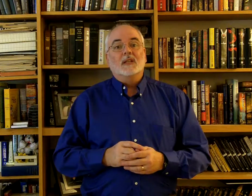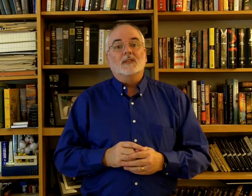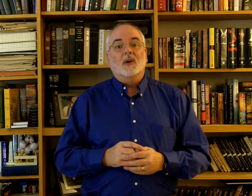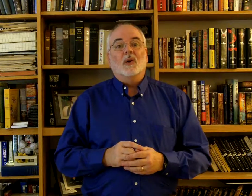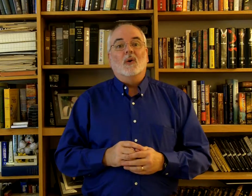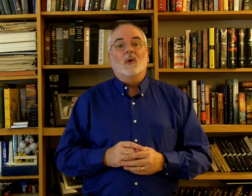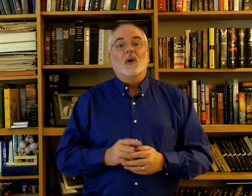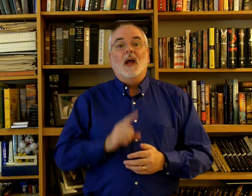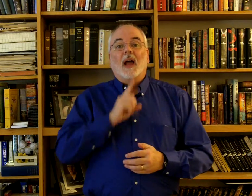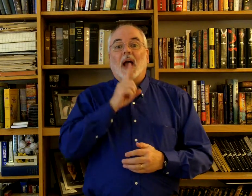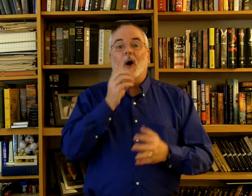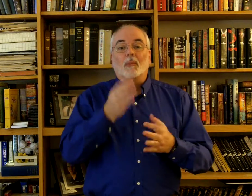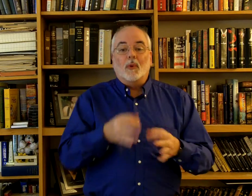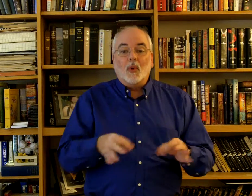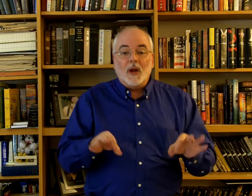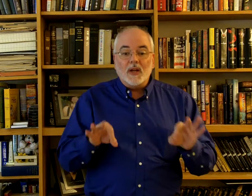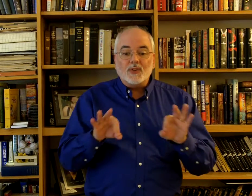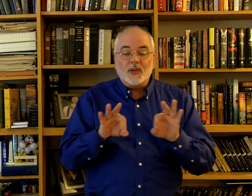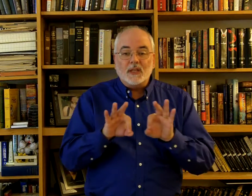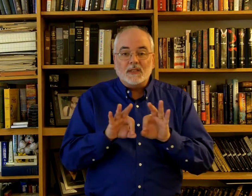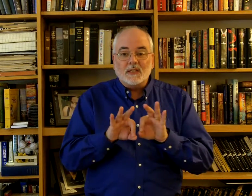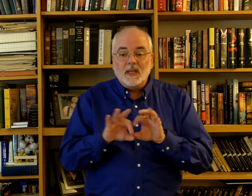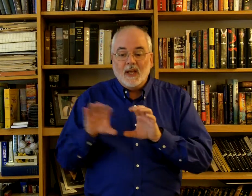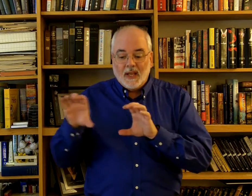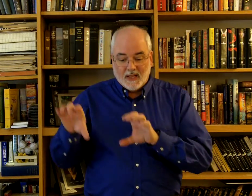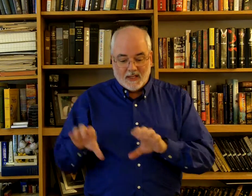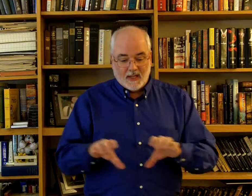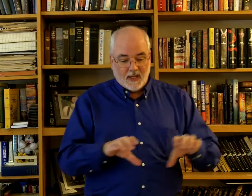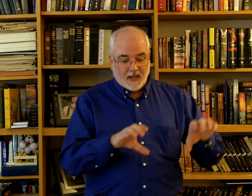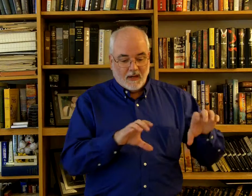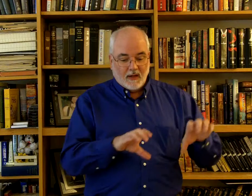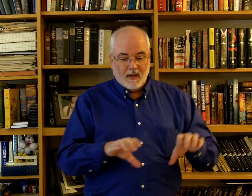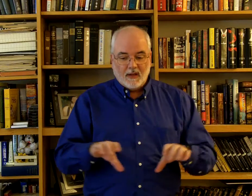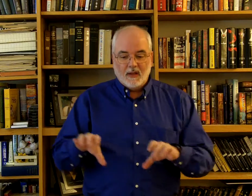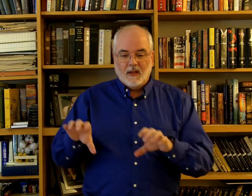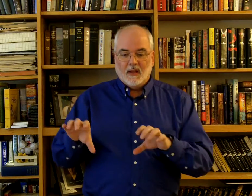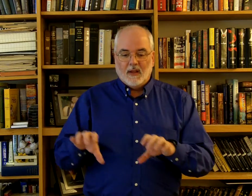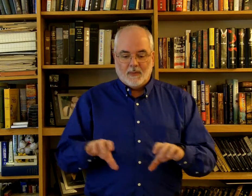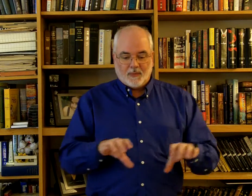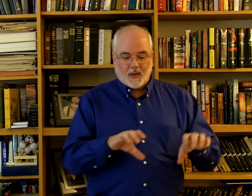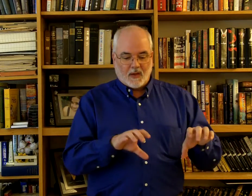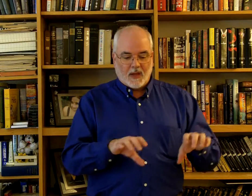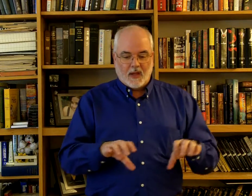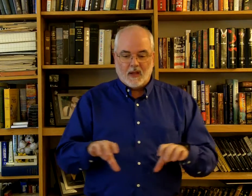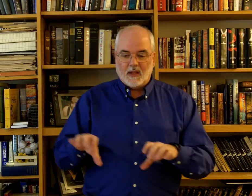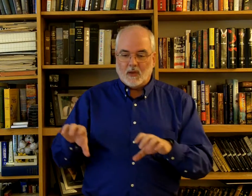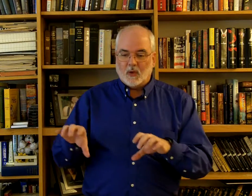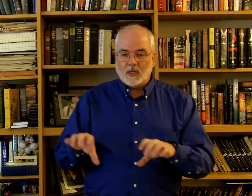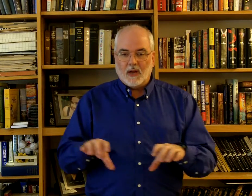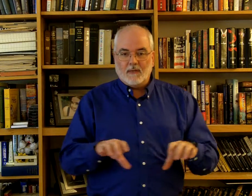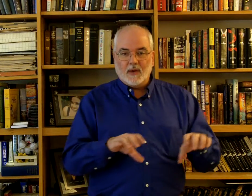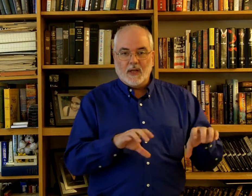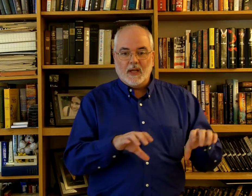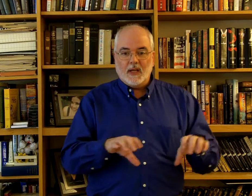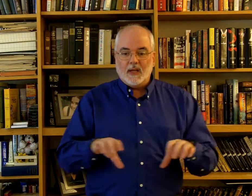So, how precious did, okay? The sign for did is